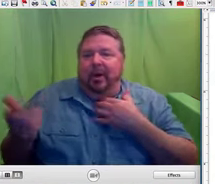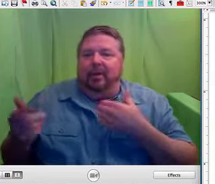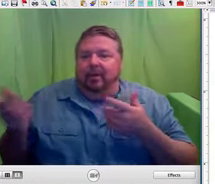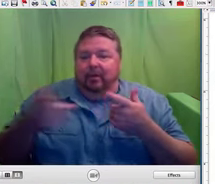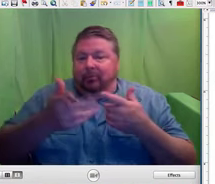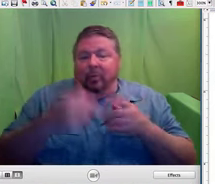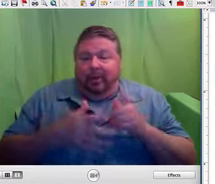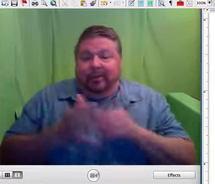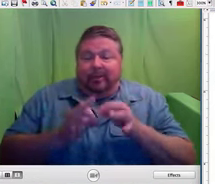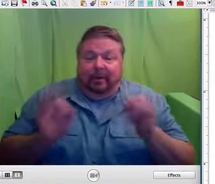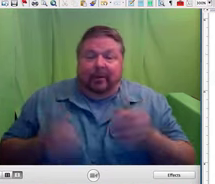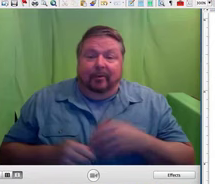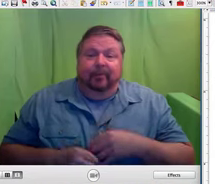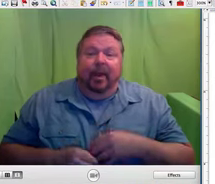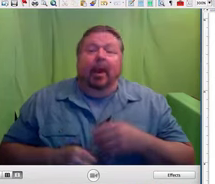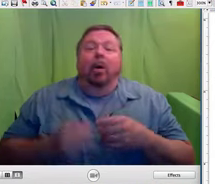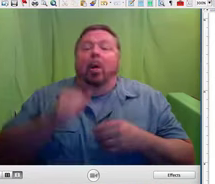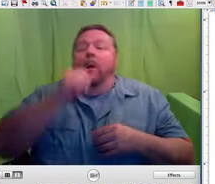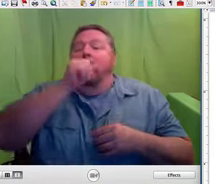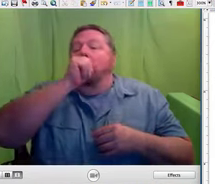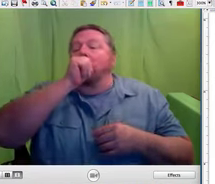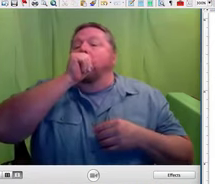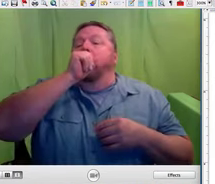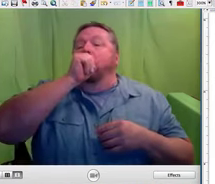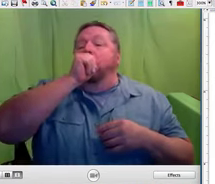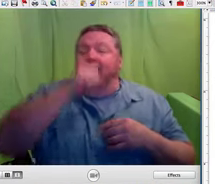So what's the sentence?